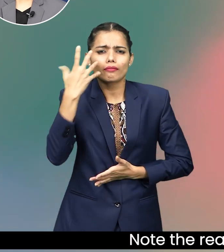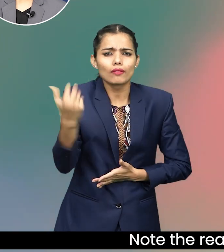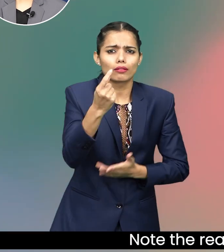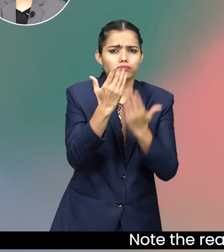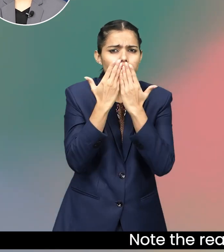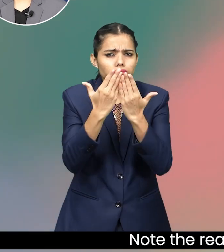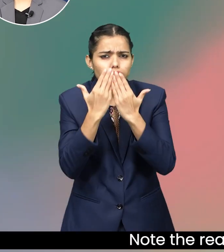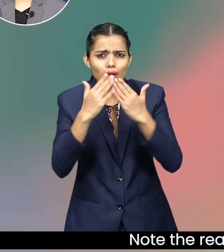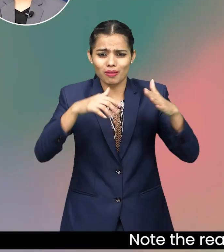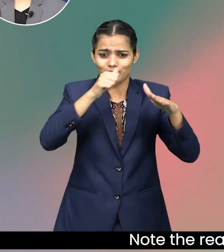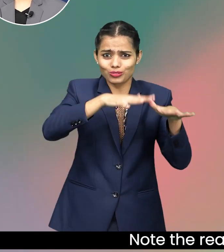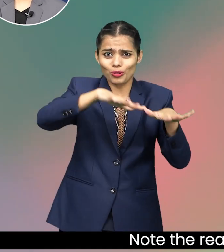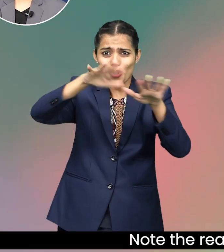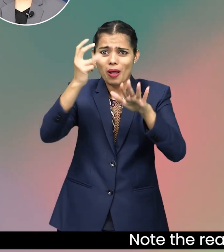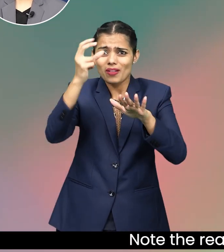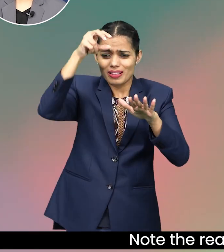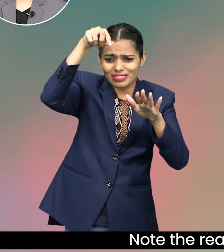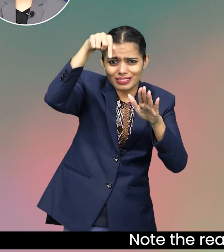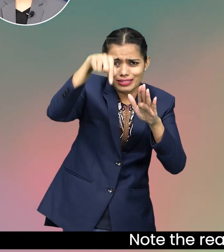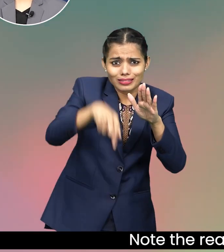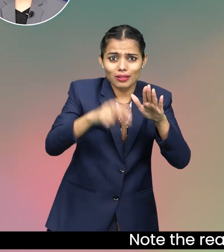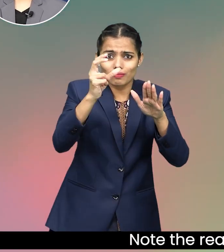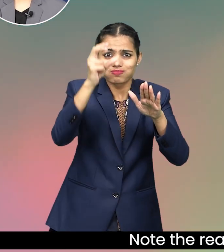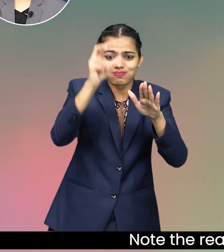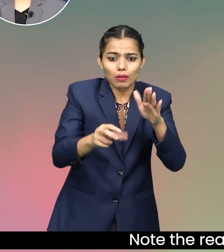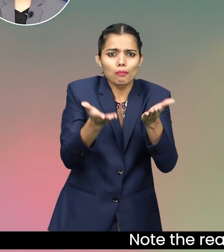note the reading on the spring balance